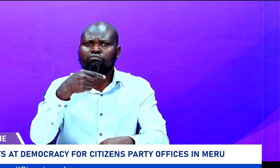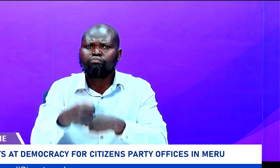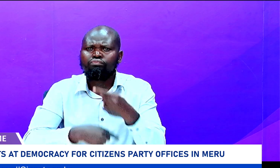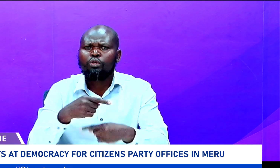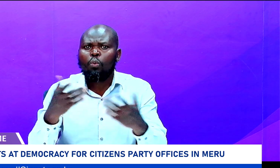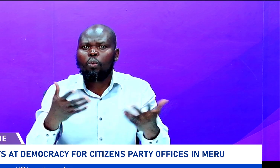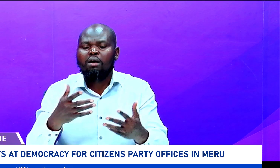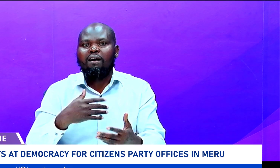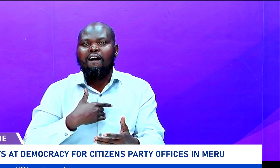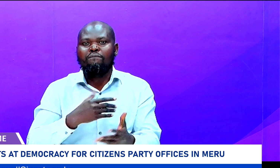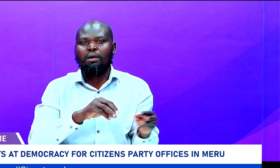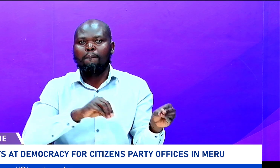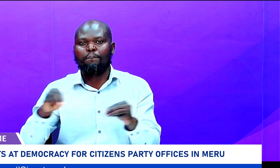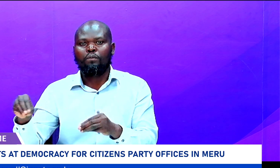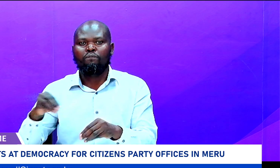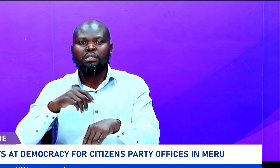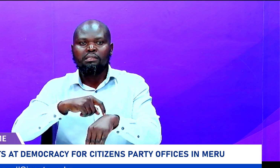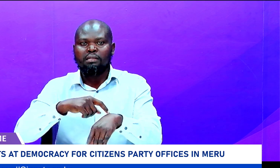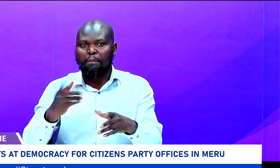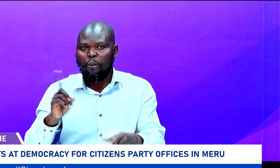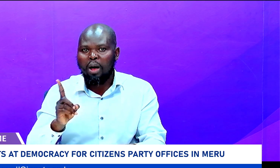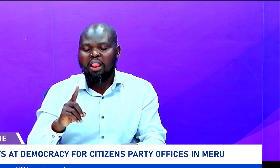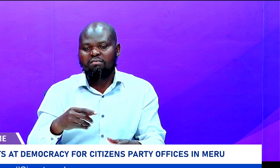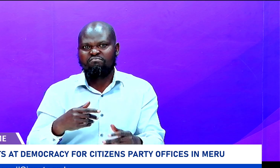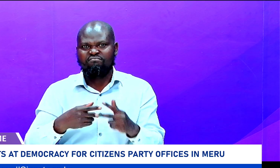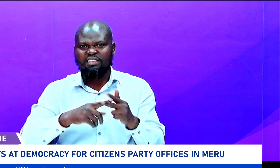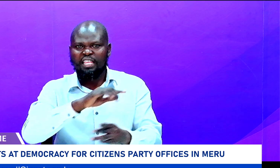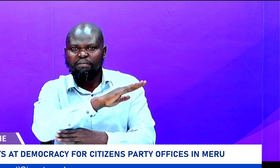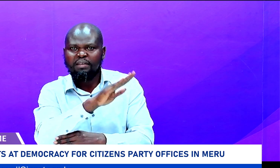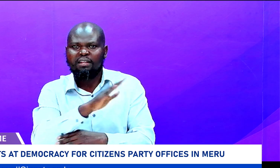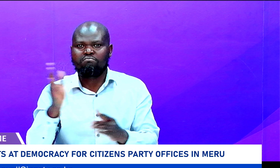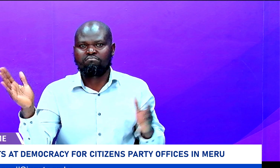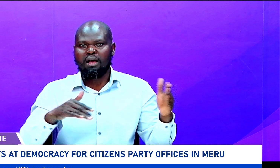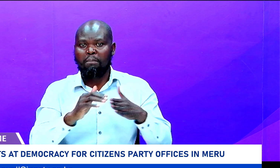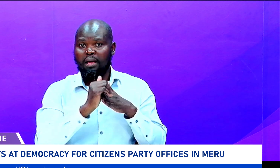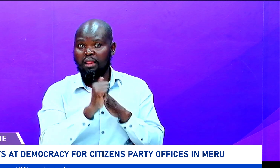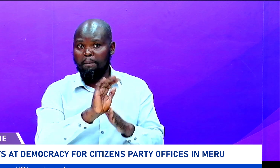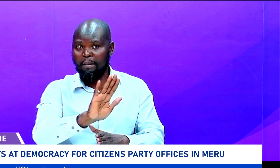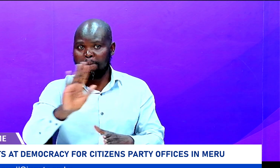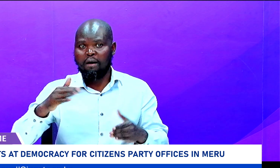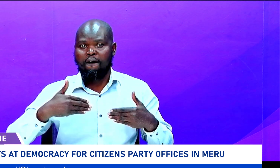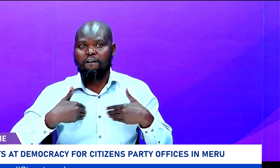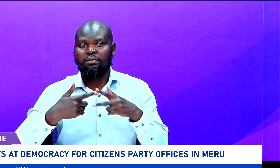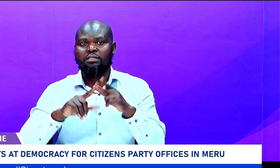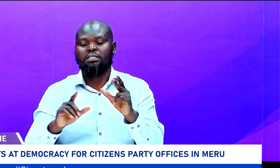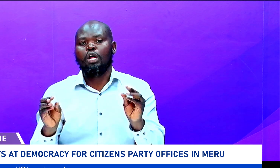Brand said, the move was a betrayal of internal democracy, blaming top officials for imposing leaders on